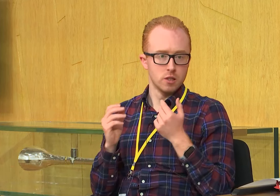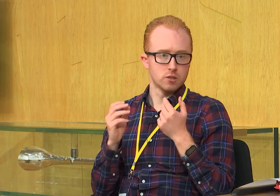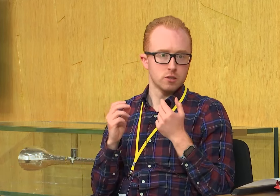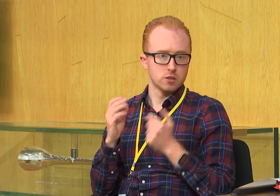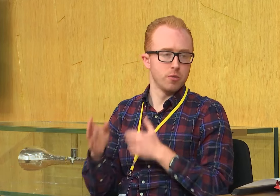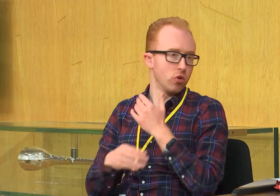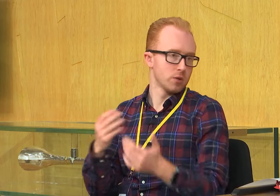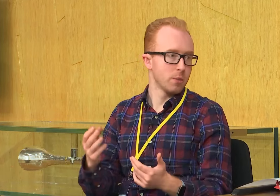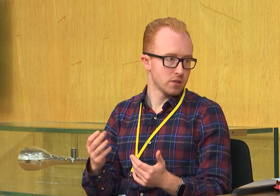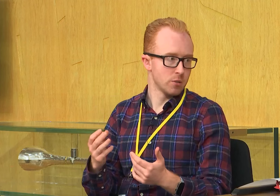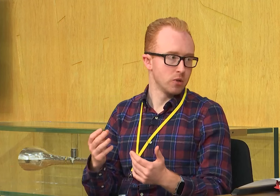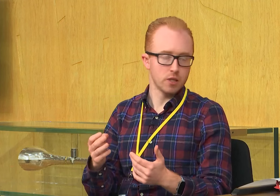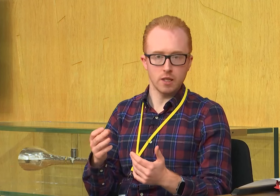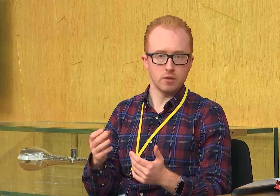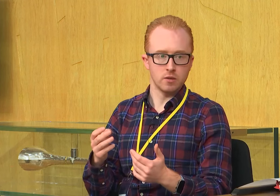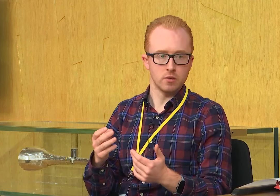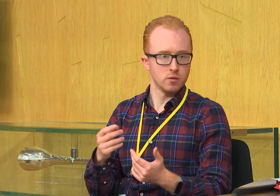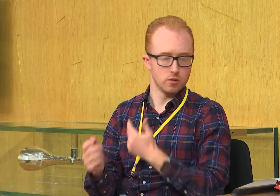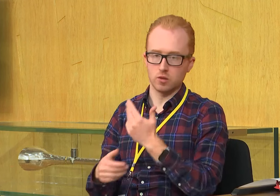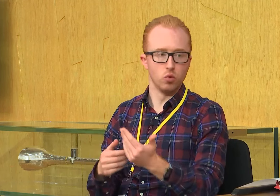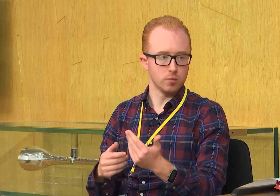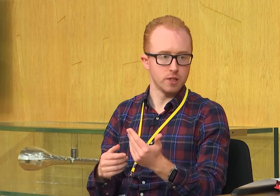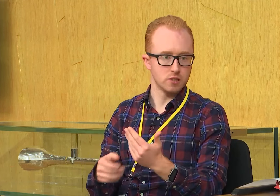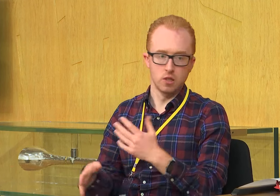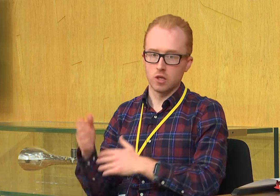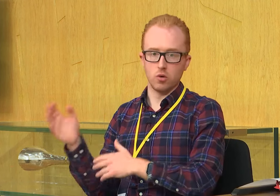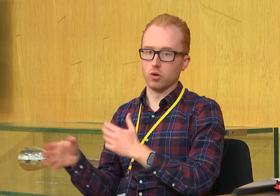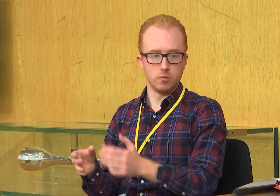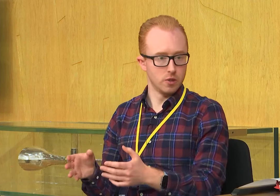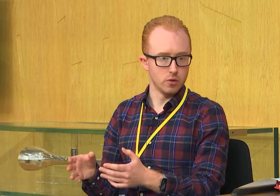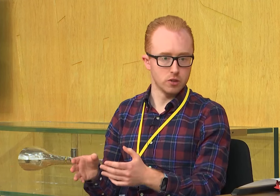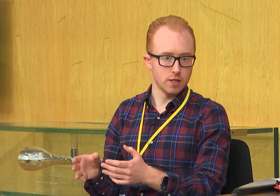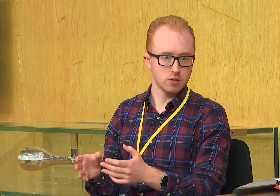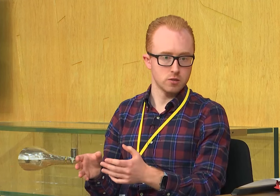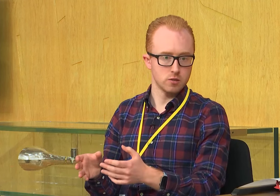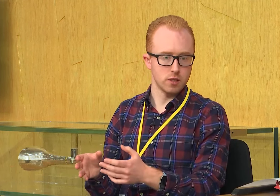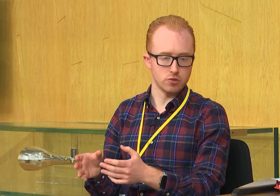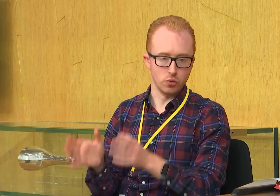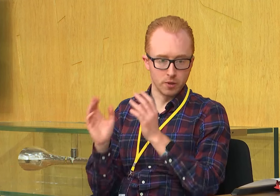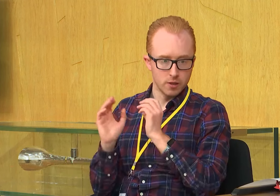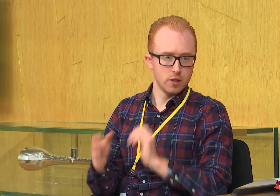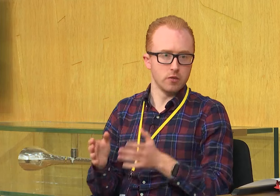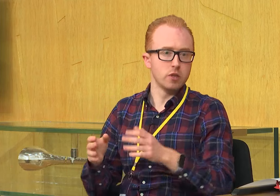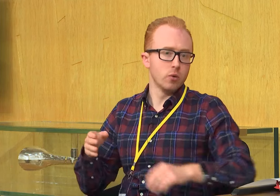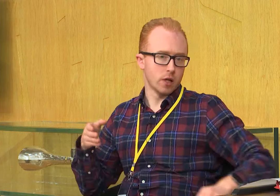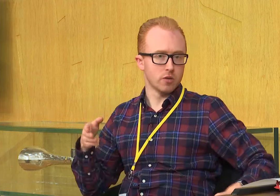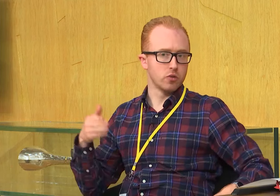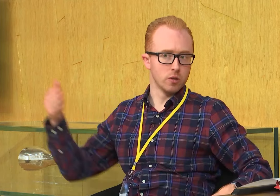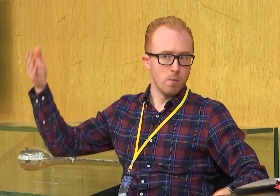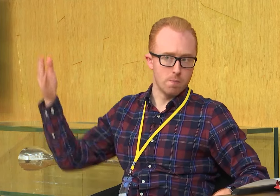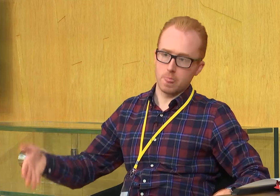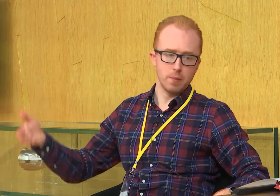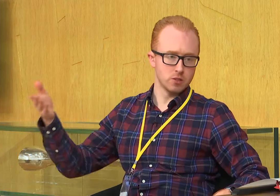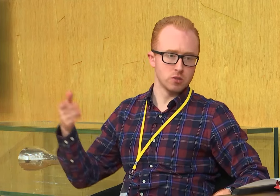needs to perform to the best of their ability in the workplace or, you know, a classroom if they don't have